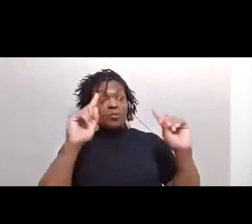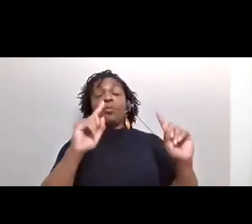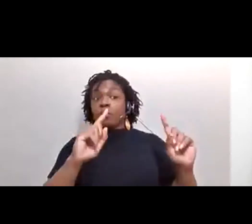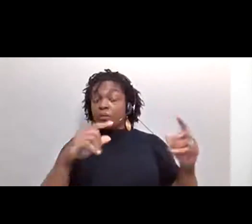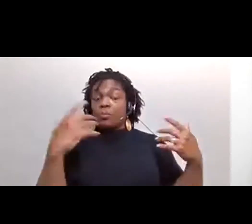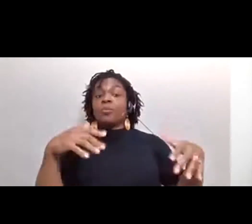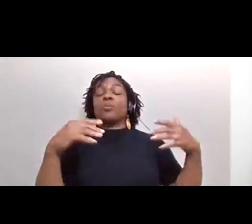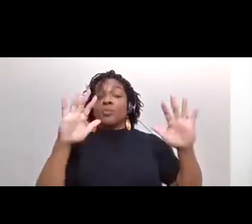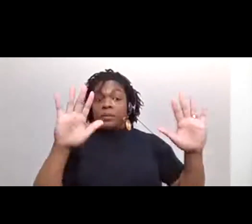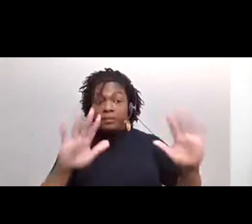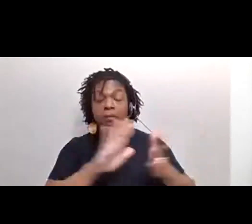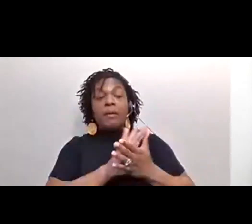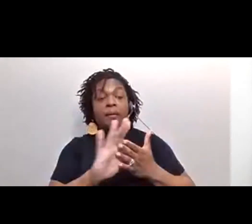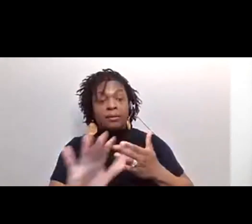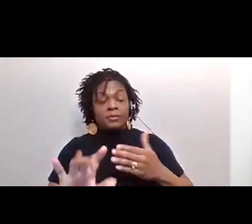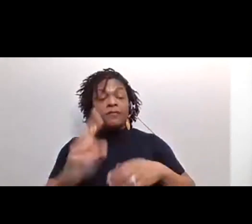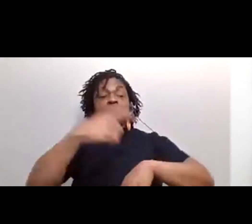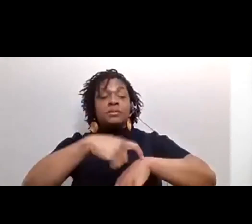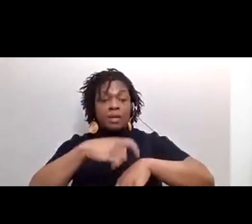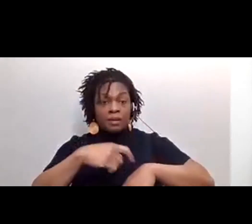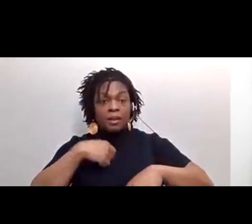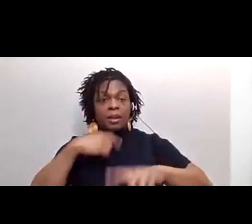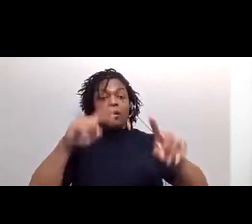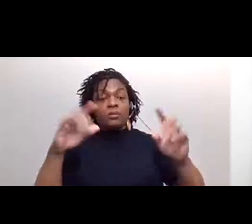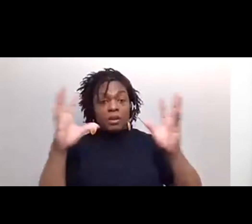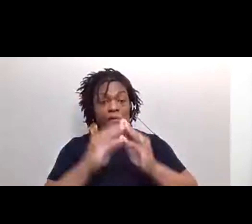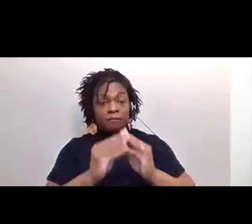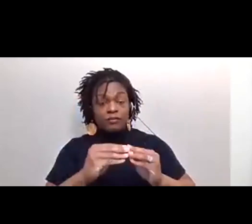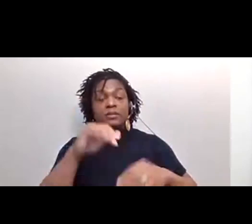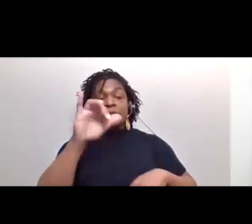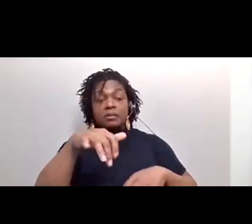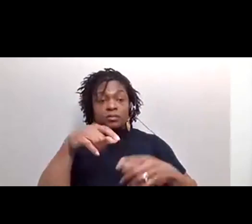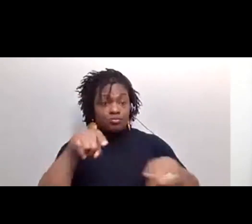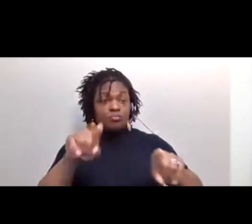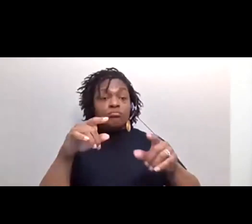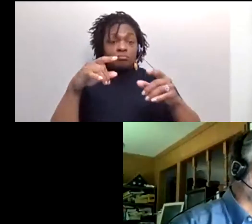the first time I had been on the conference, and it was great.